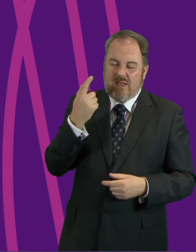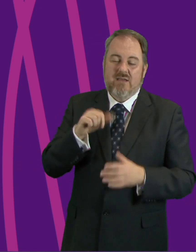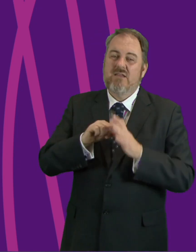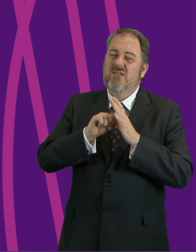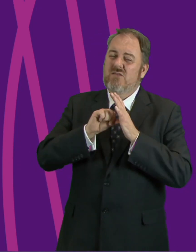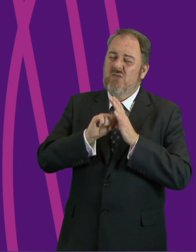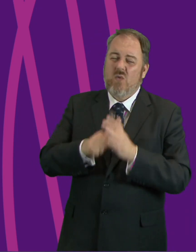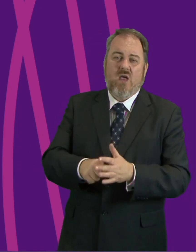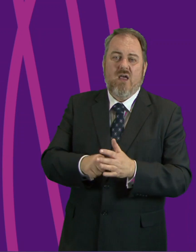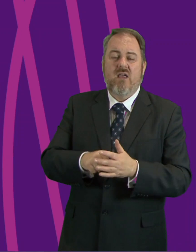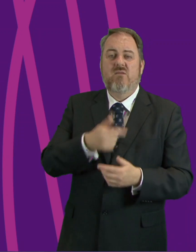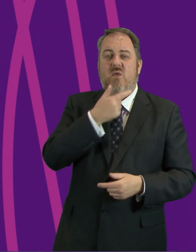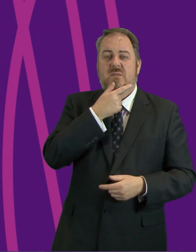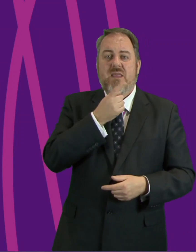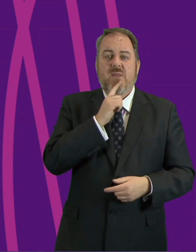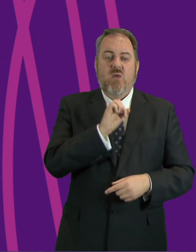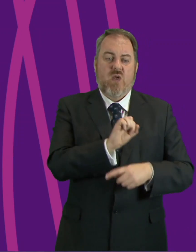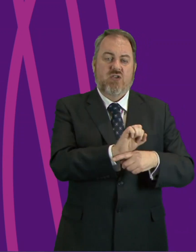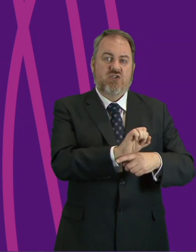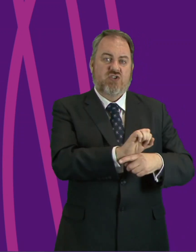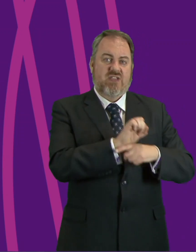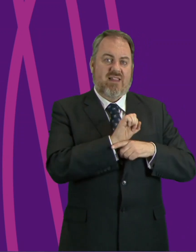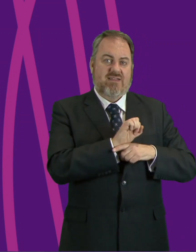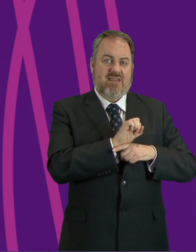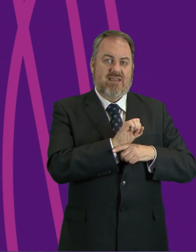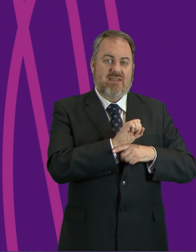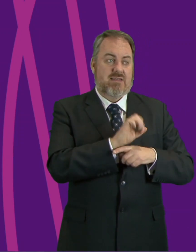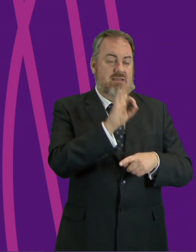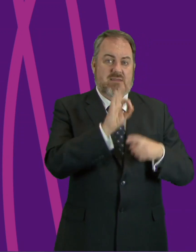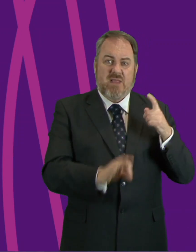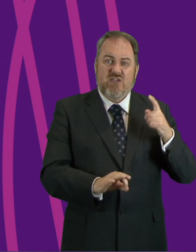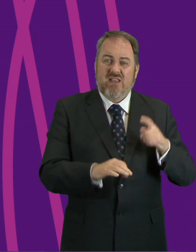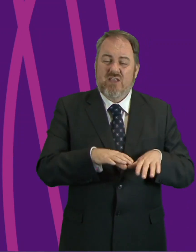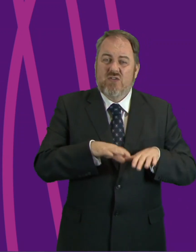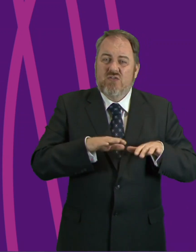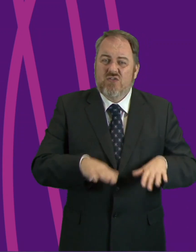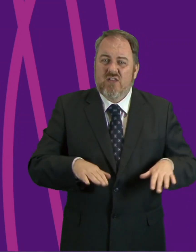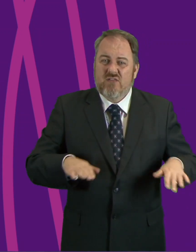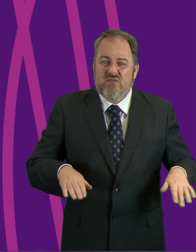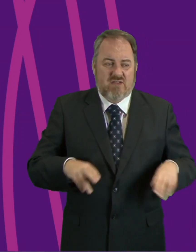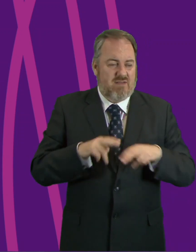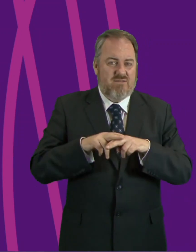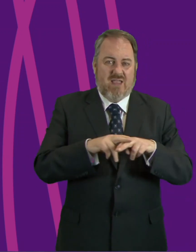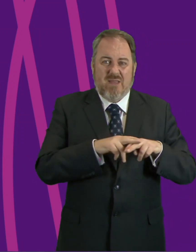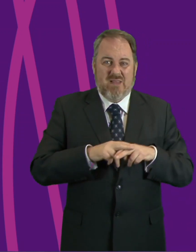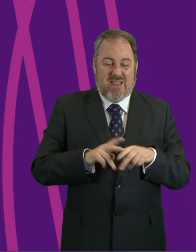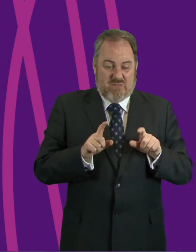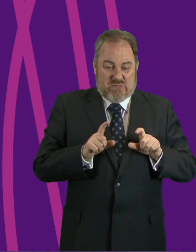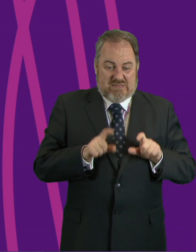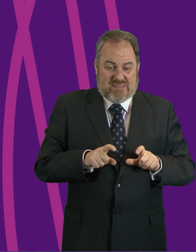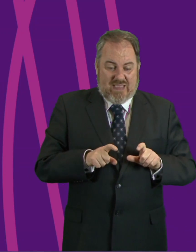in the shielded category, particularly when that is children and families are having to effectively shield